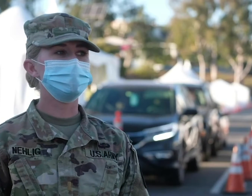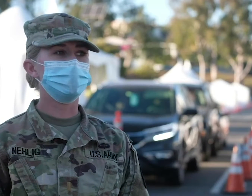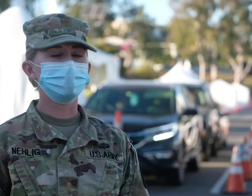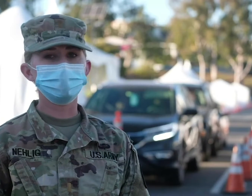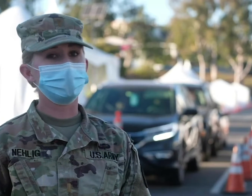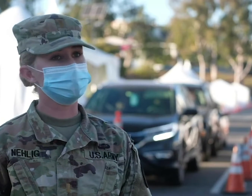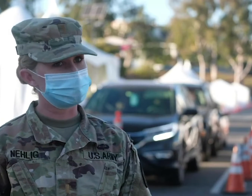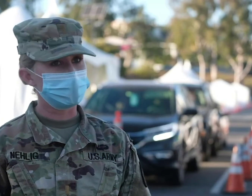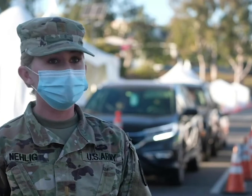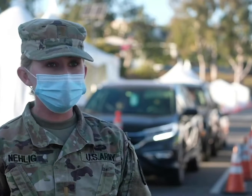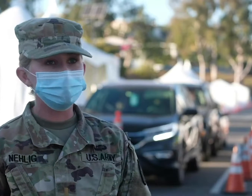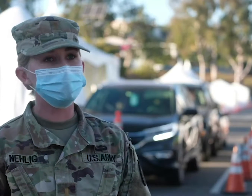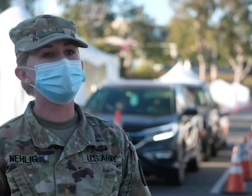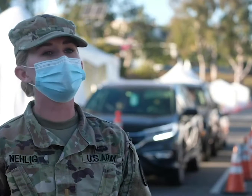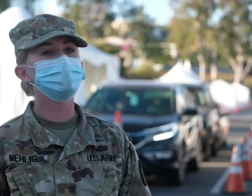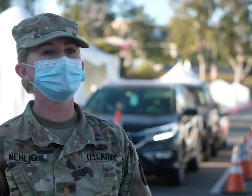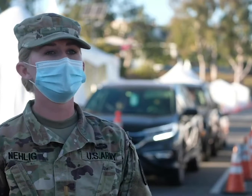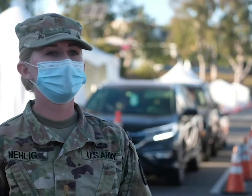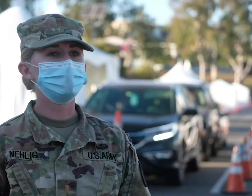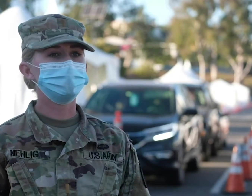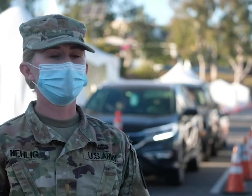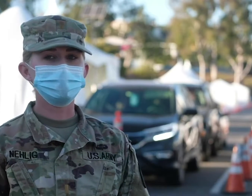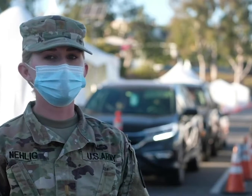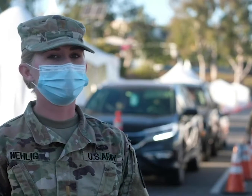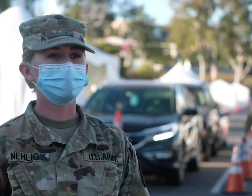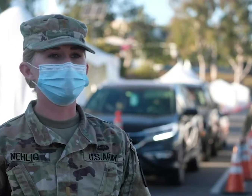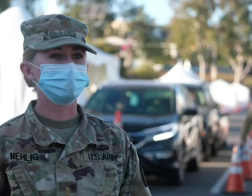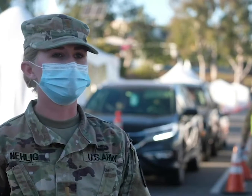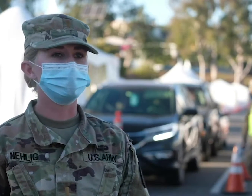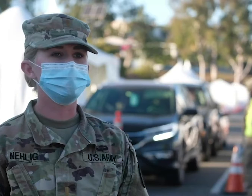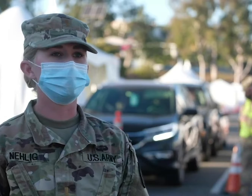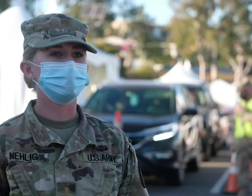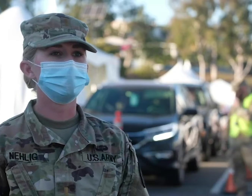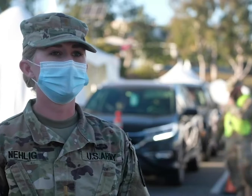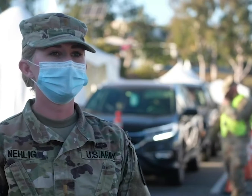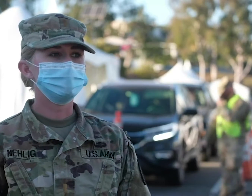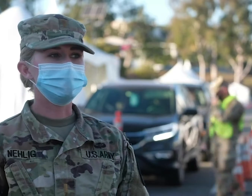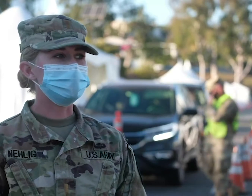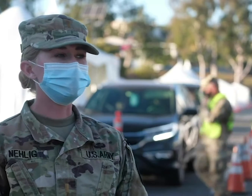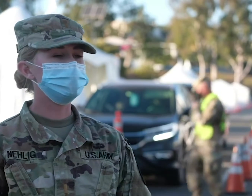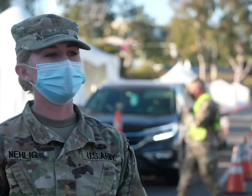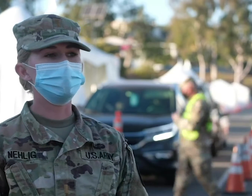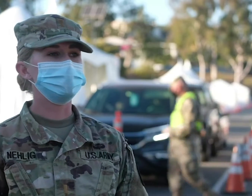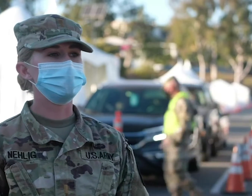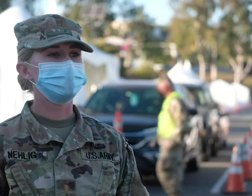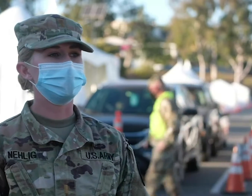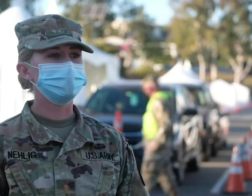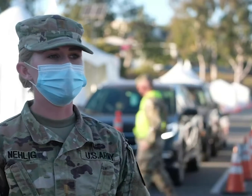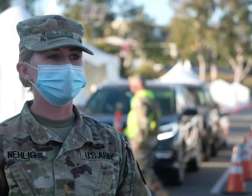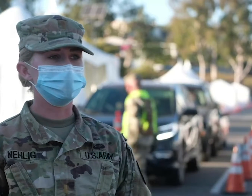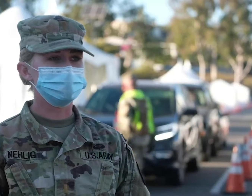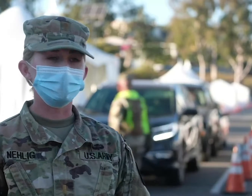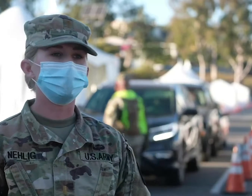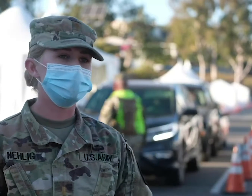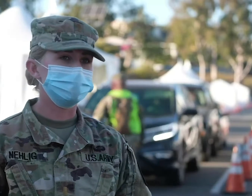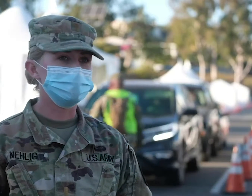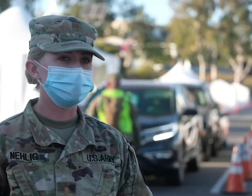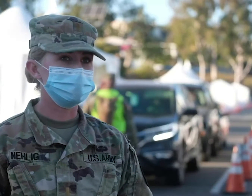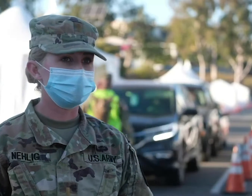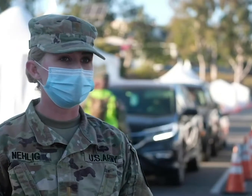be out here actually vaccinating people, and you kind of see it full circle. So just every shot we give, I just think that's one less person that's going to end